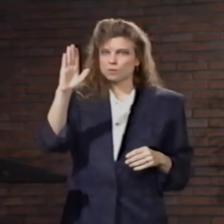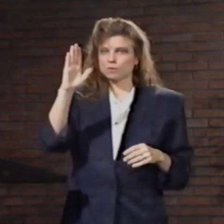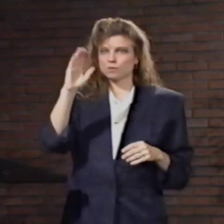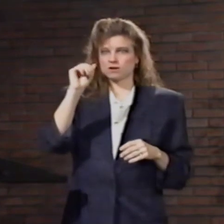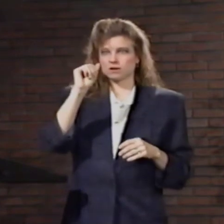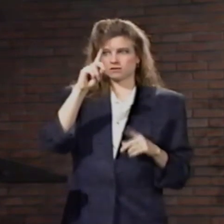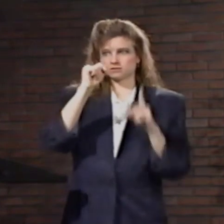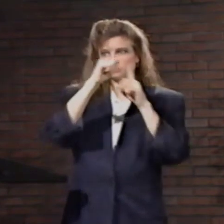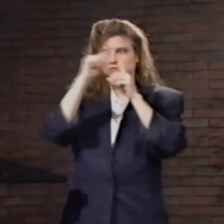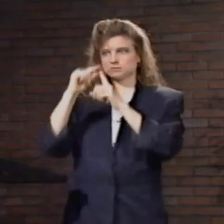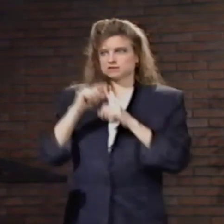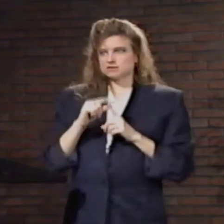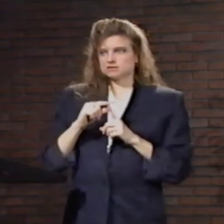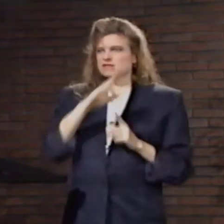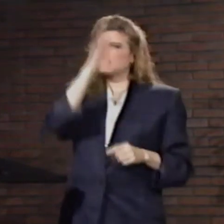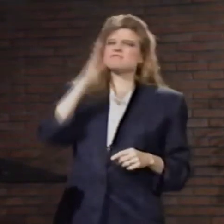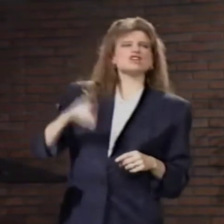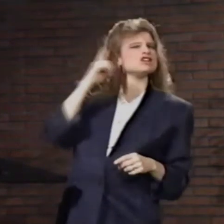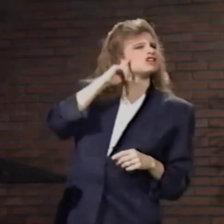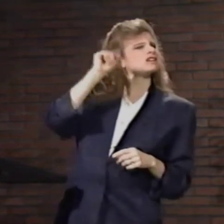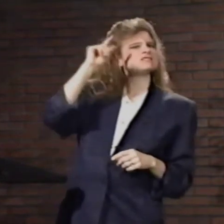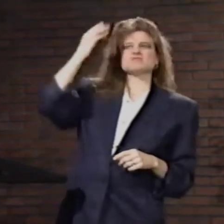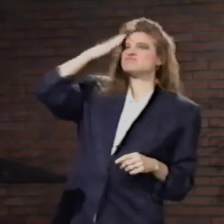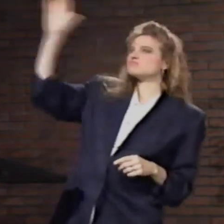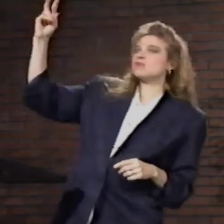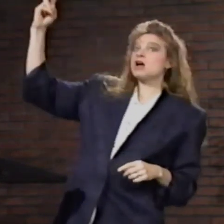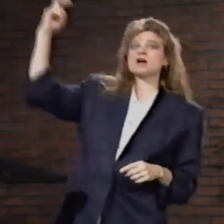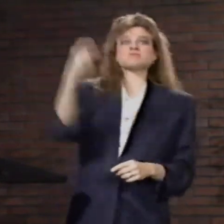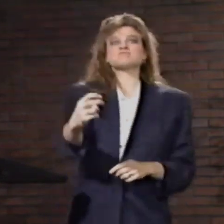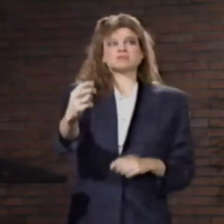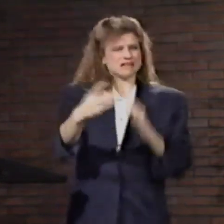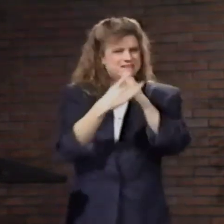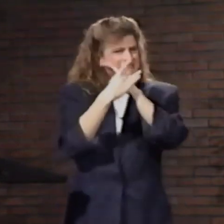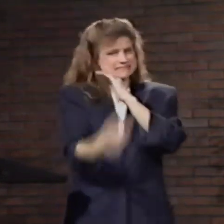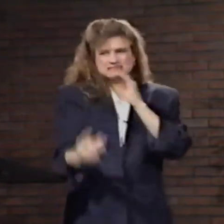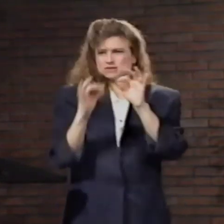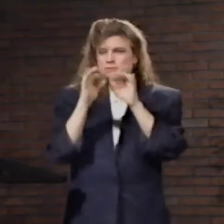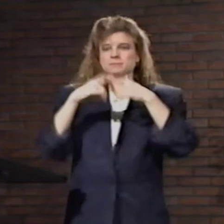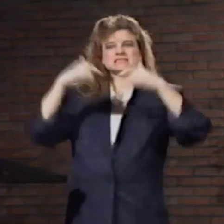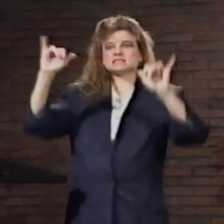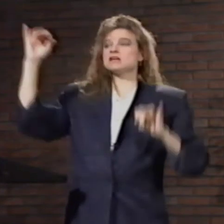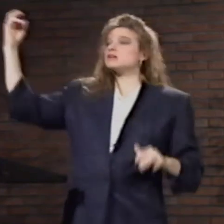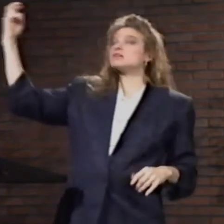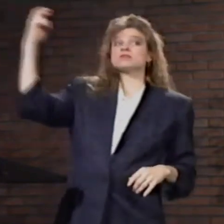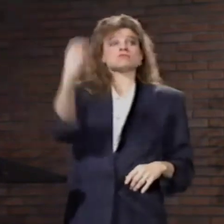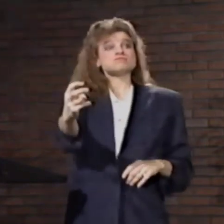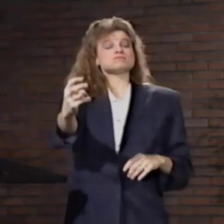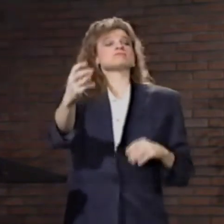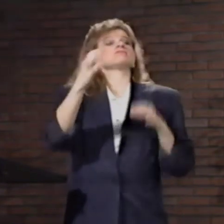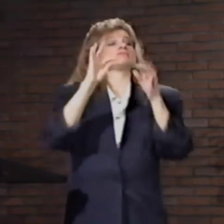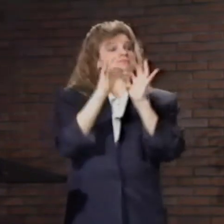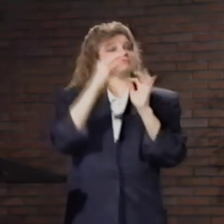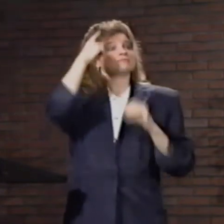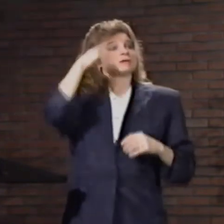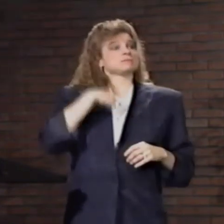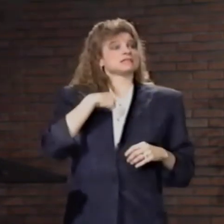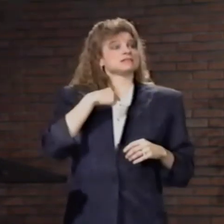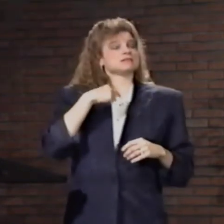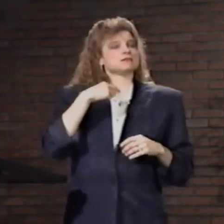the interpreter will arrive to my talk and will not really know the technical jargon of the ADA. They can be a very